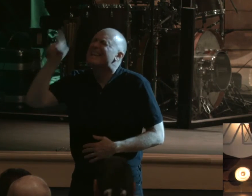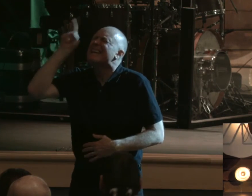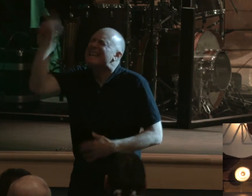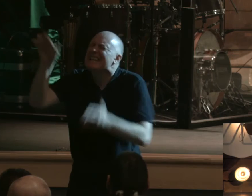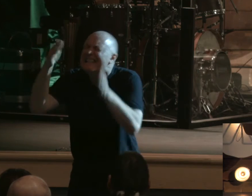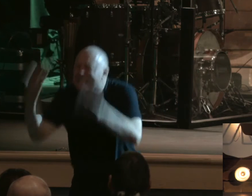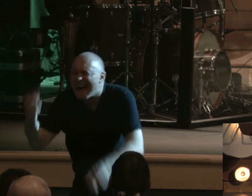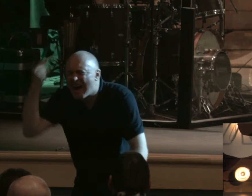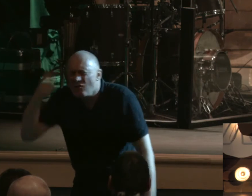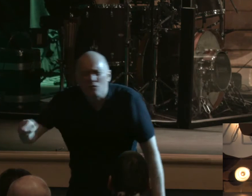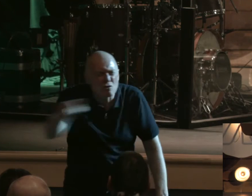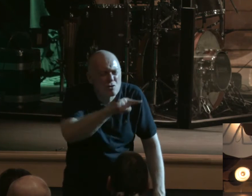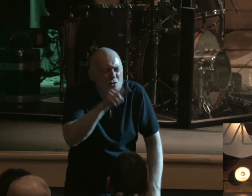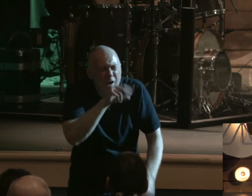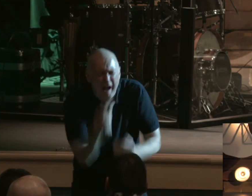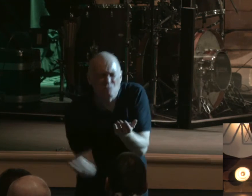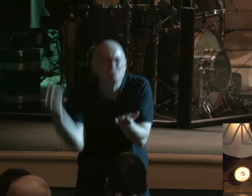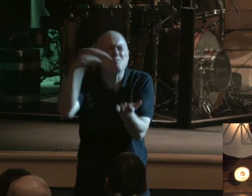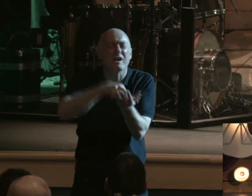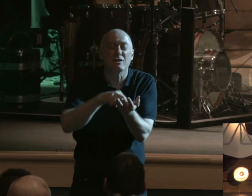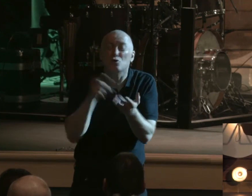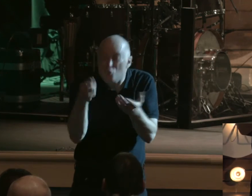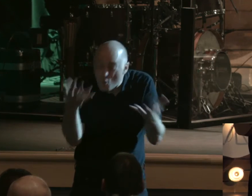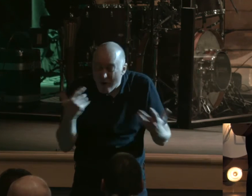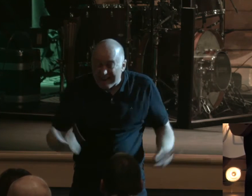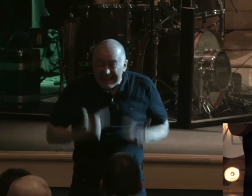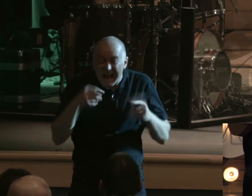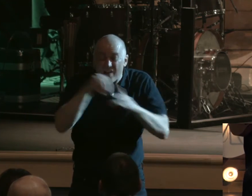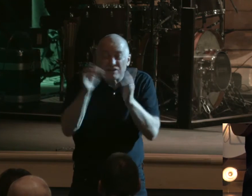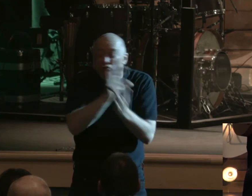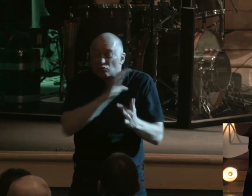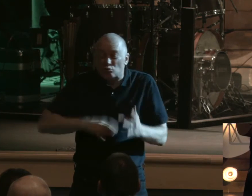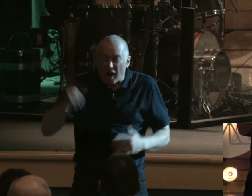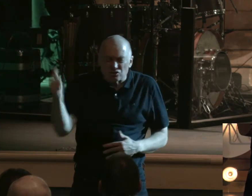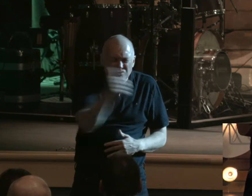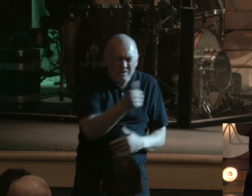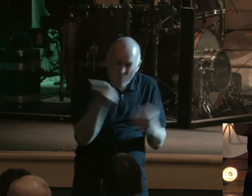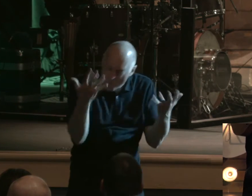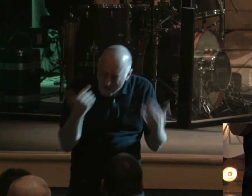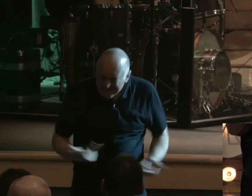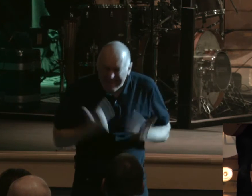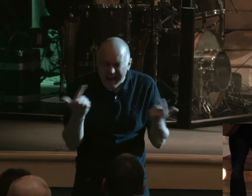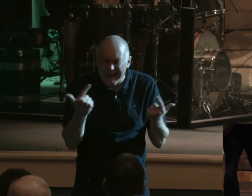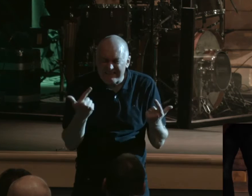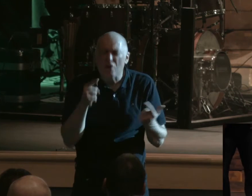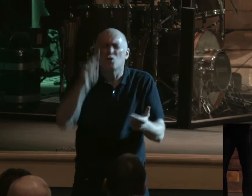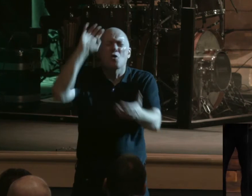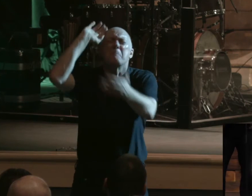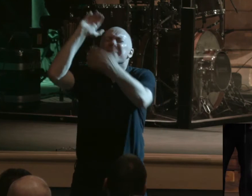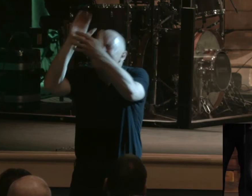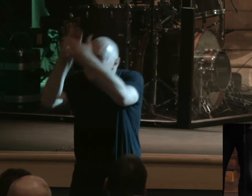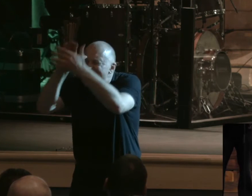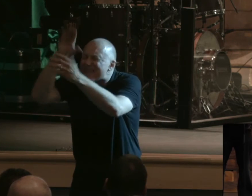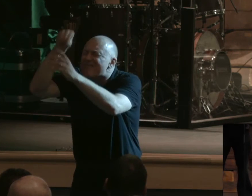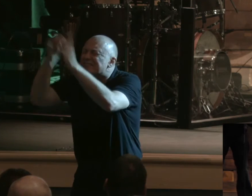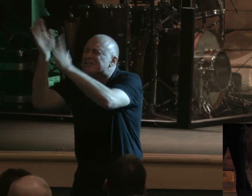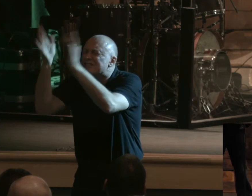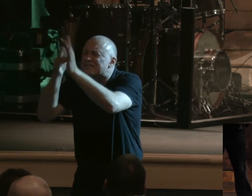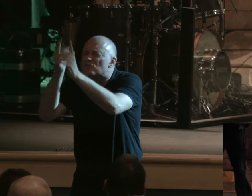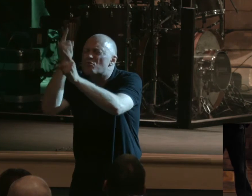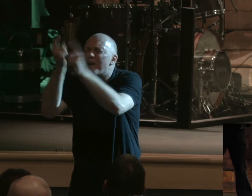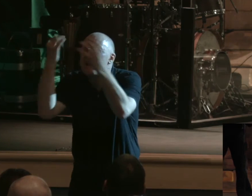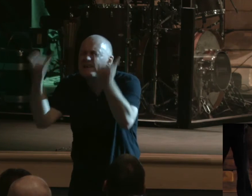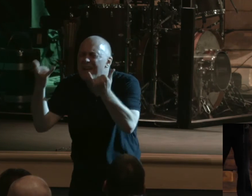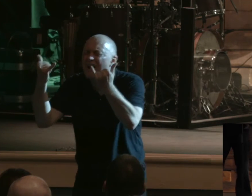died and was raised. If you want life in Jesus Christ, and you believe in him, and you, in this